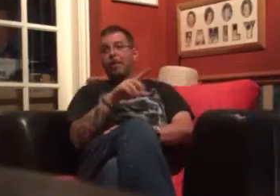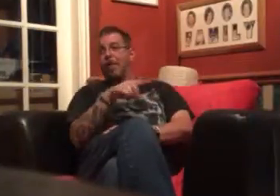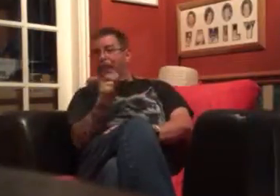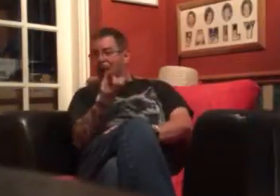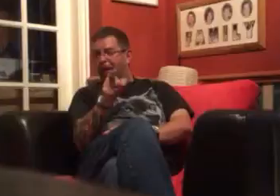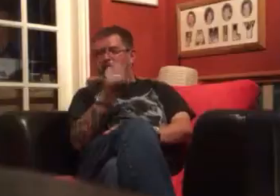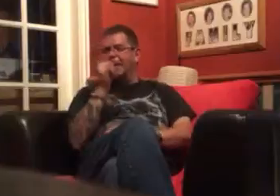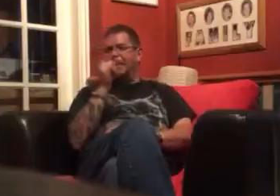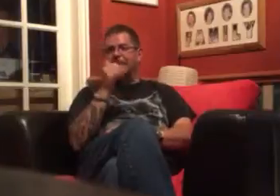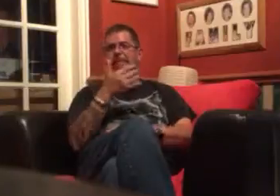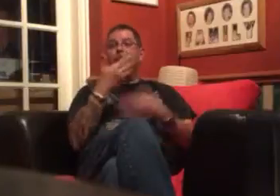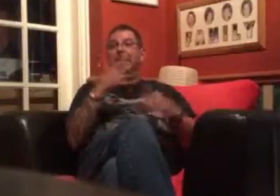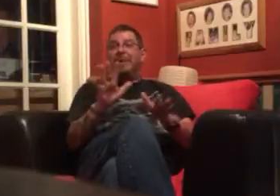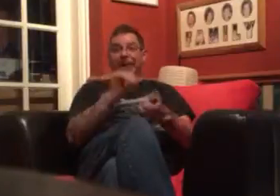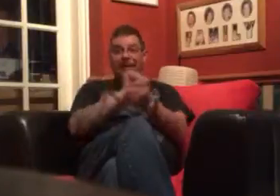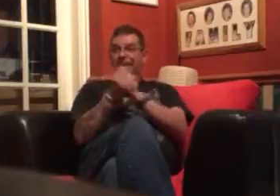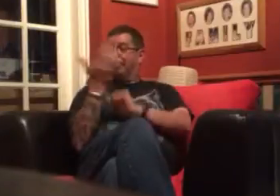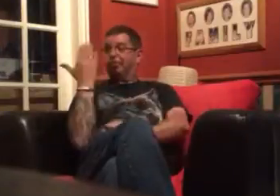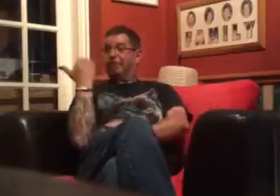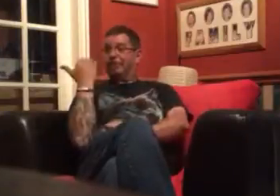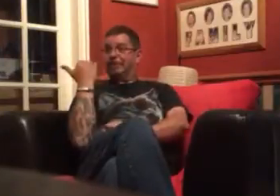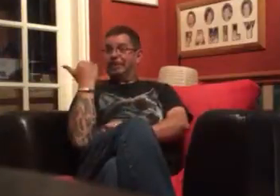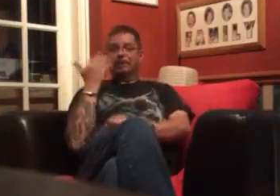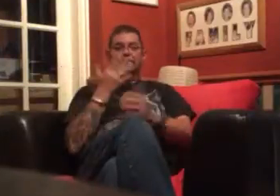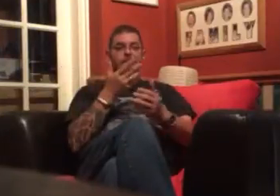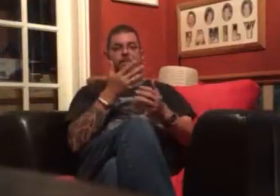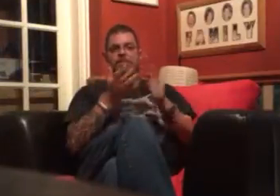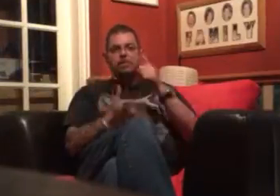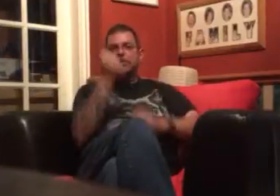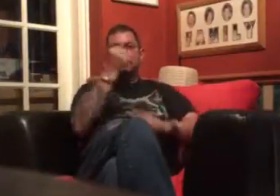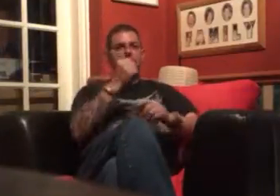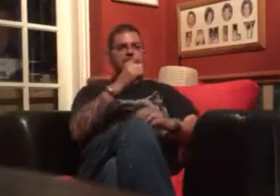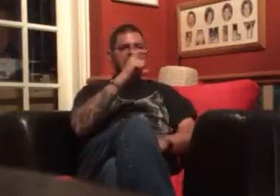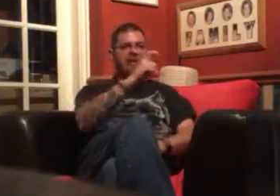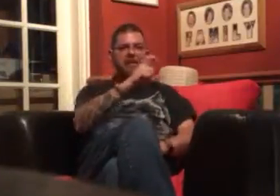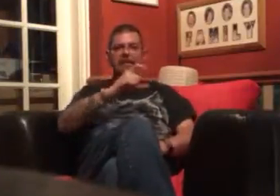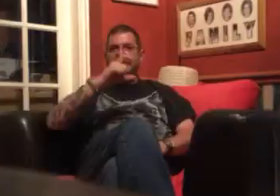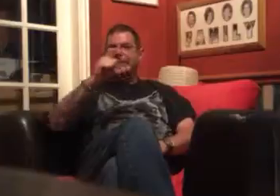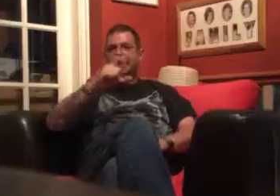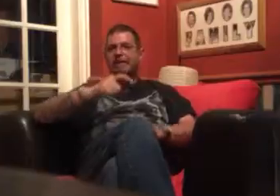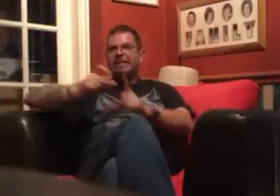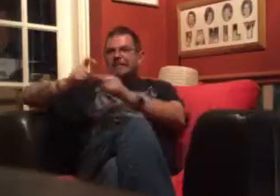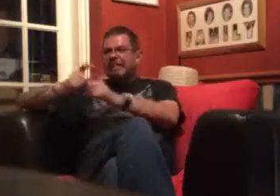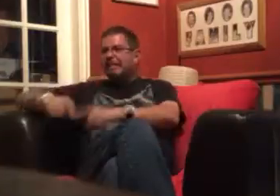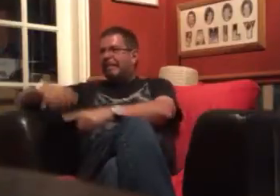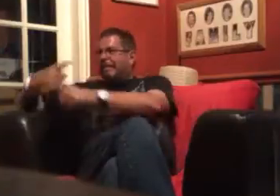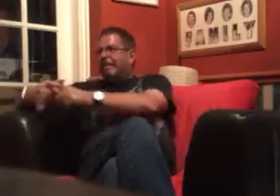to have a good personal statement to show your eagerness. There might be another person that's done their exams recently, but it's got C,